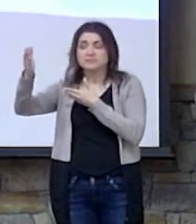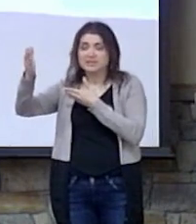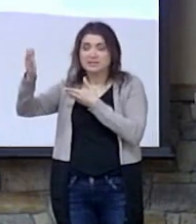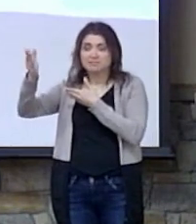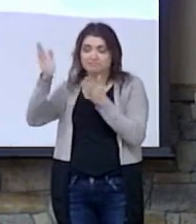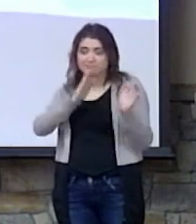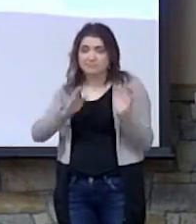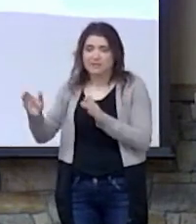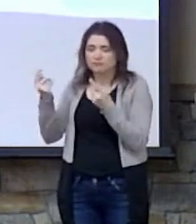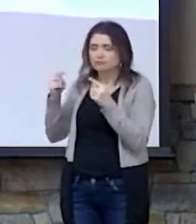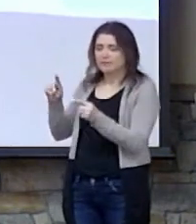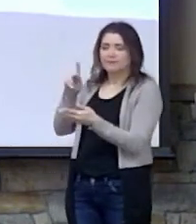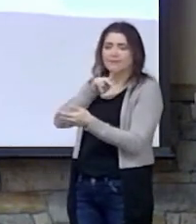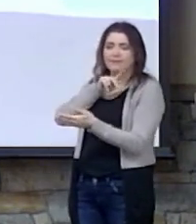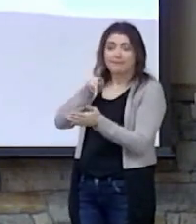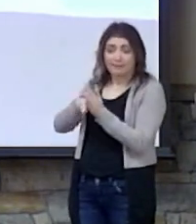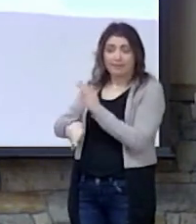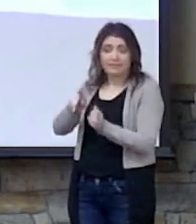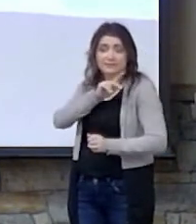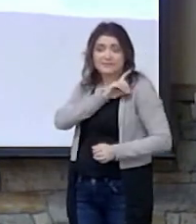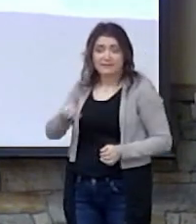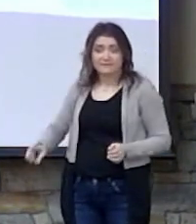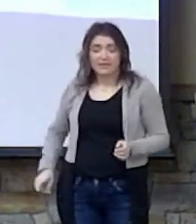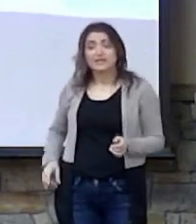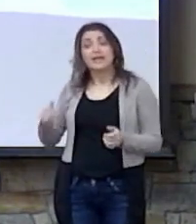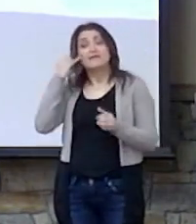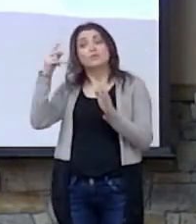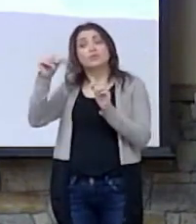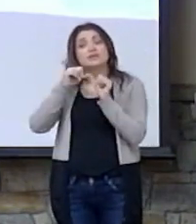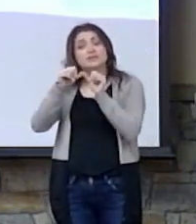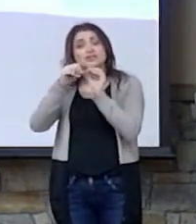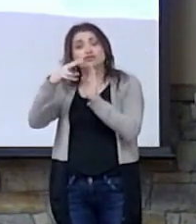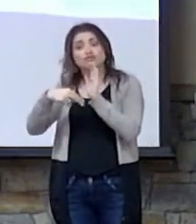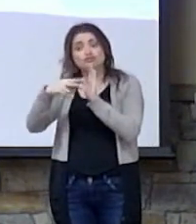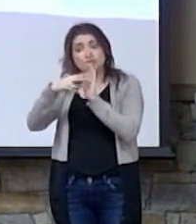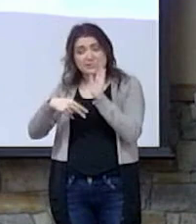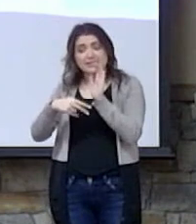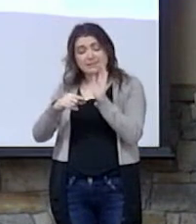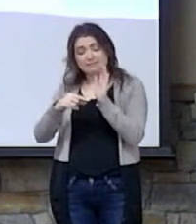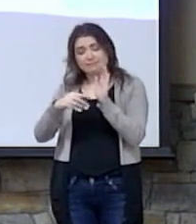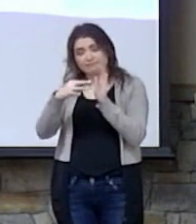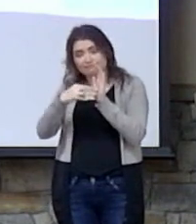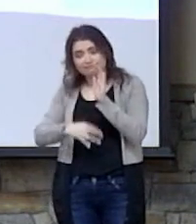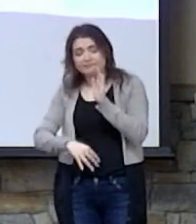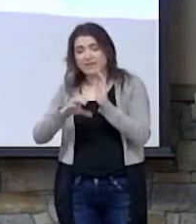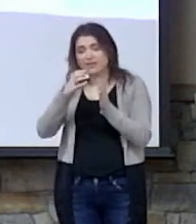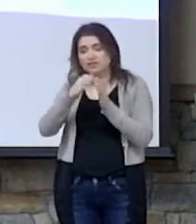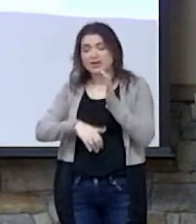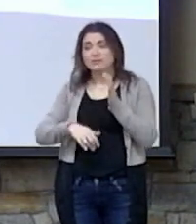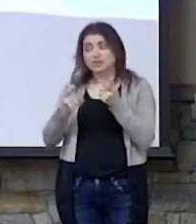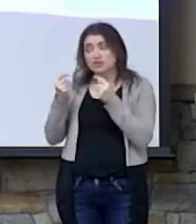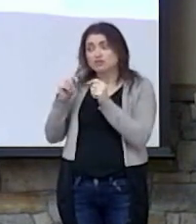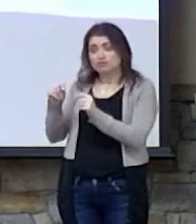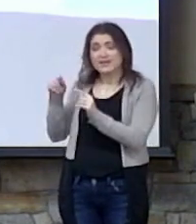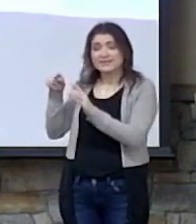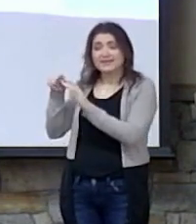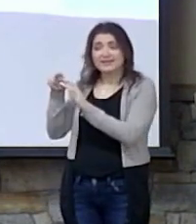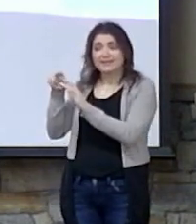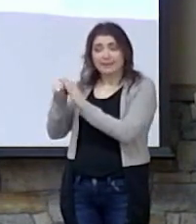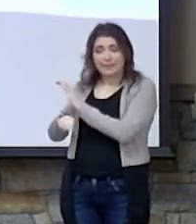kill David. In fact, if we were to continue reading in this chapter, in the verses that immediately follow, he tries to kill him with a